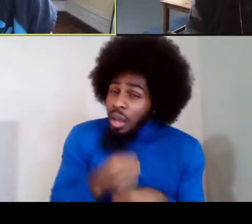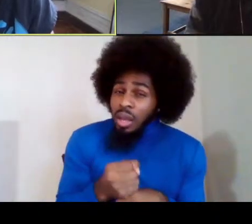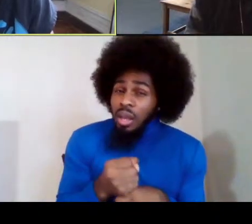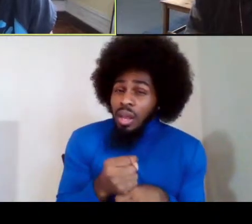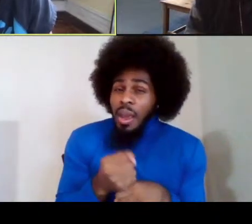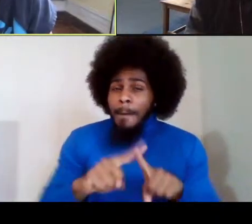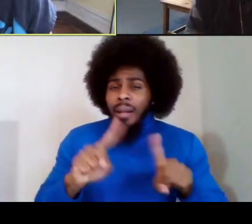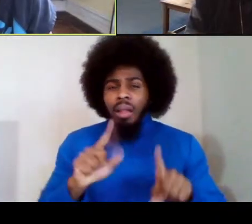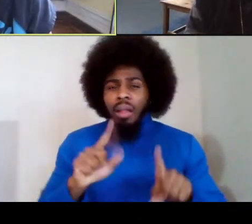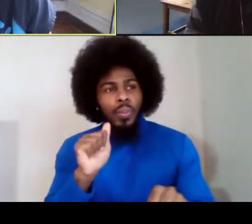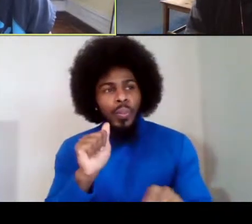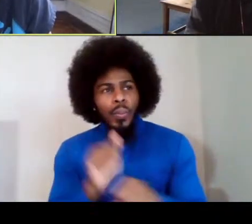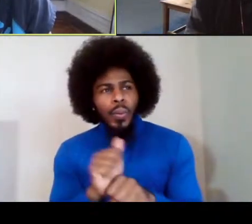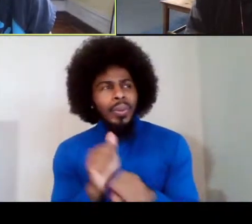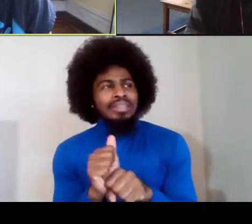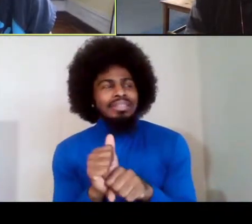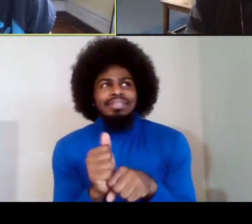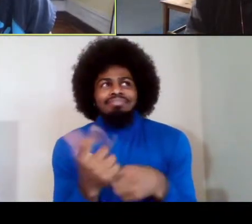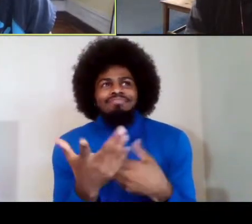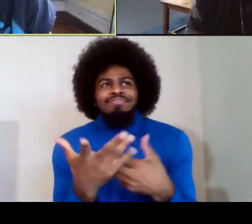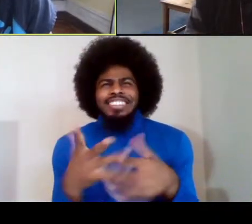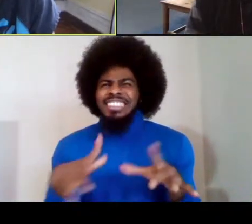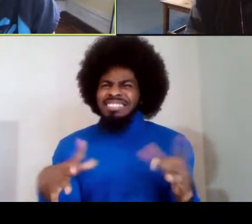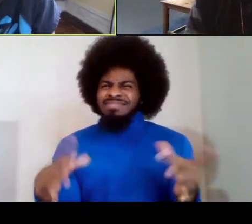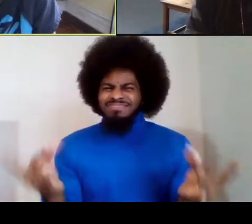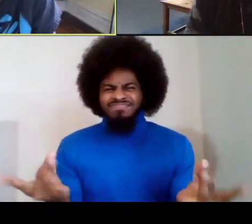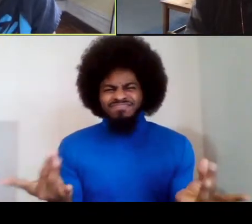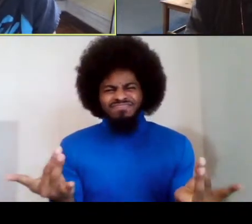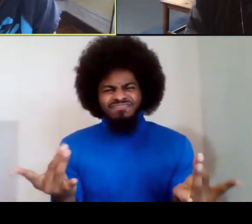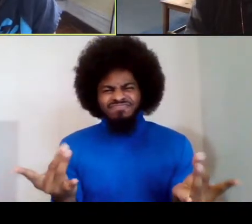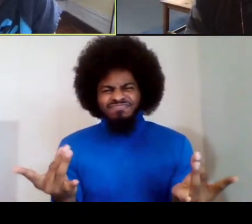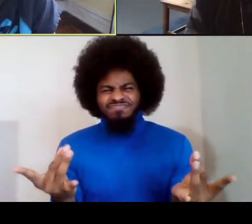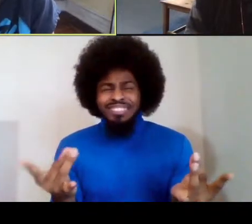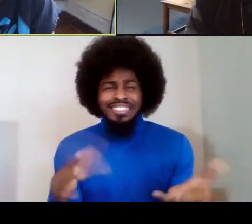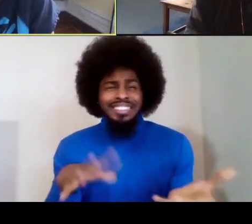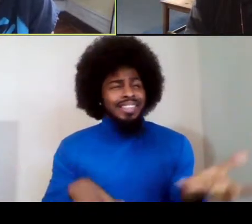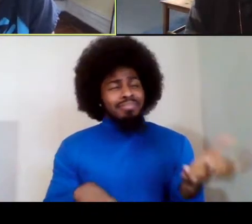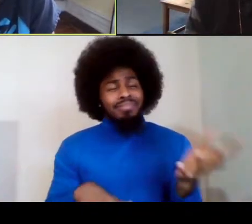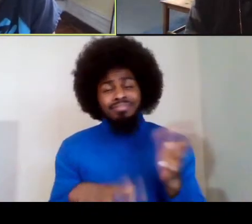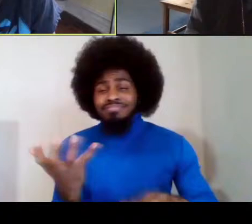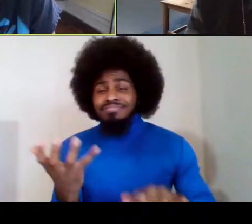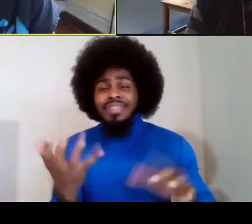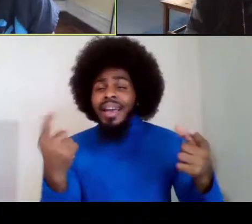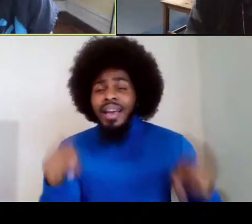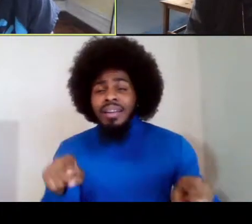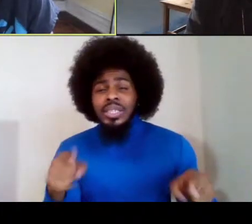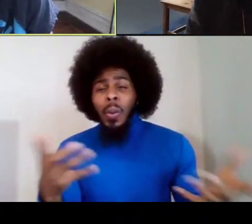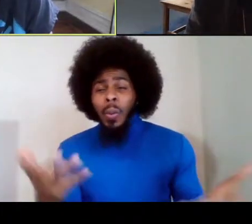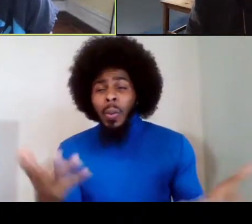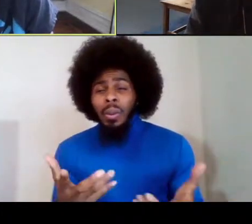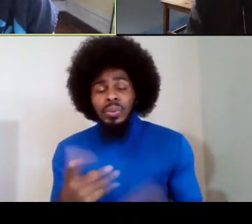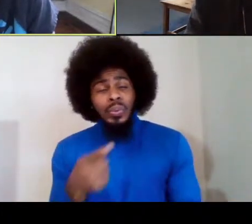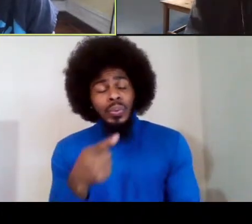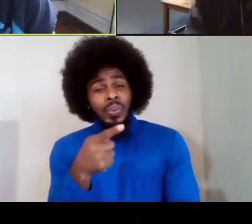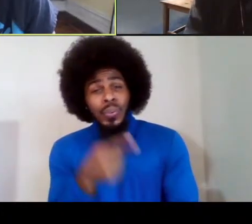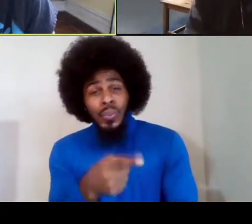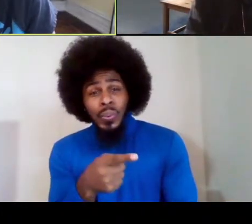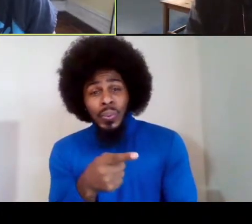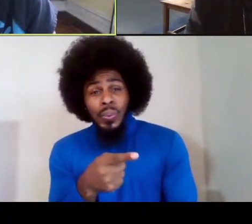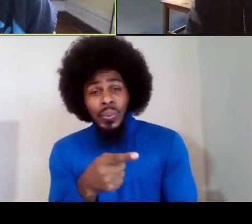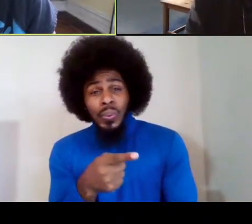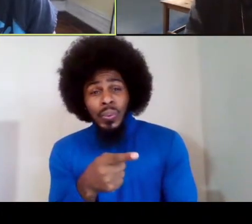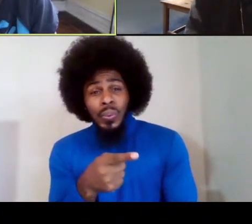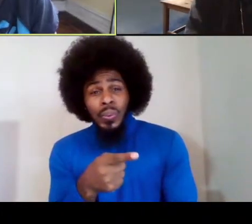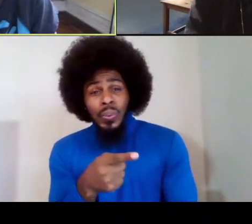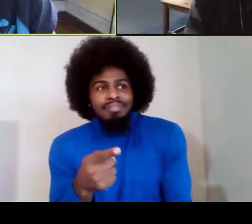all, everything starts to get messed up, and then it ends up hurting you. Like you're the one that ends up being unhealthy, losing